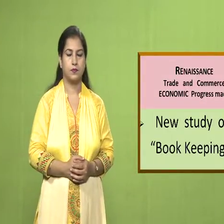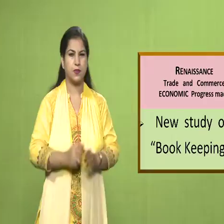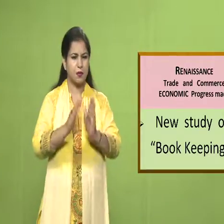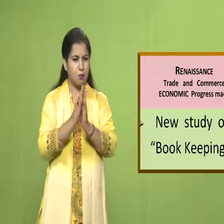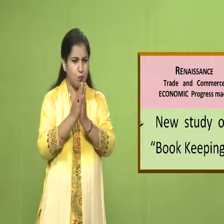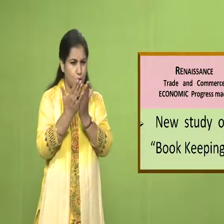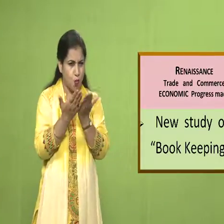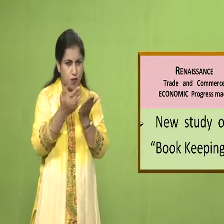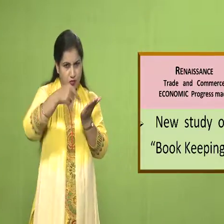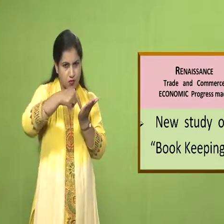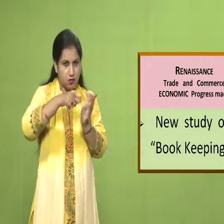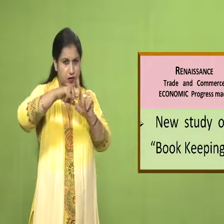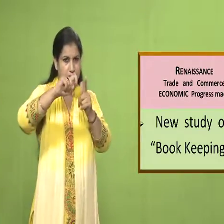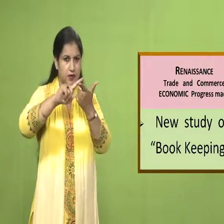Bookkeeping? What does it mean?